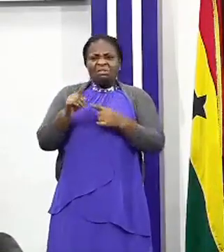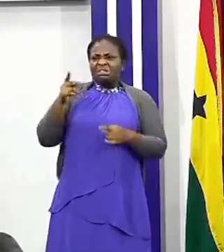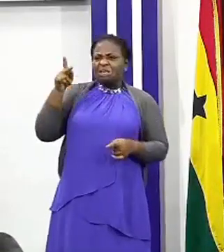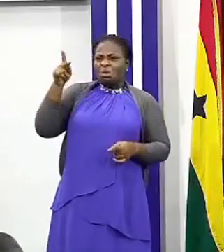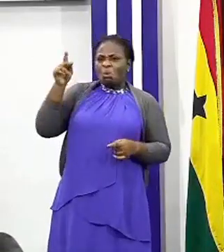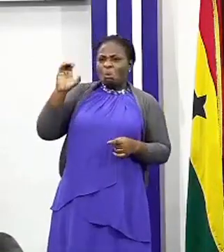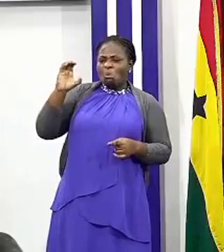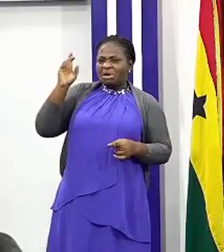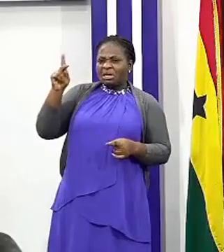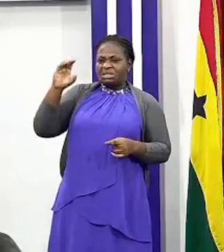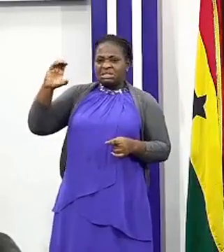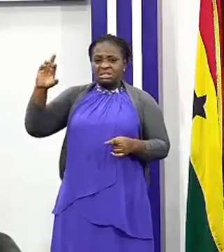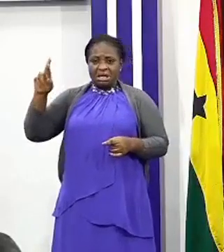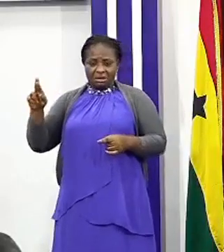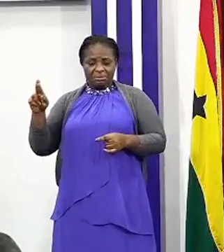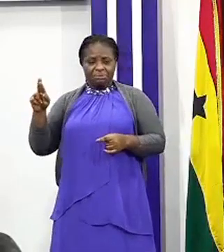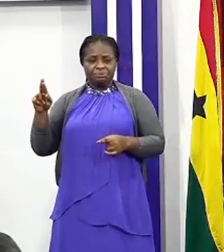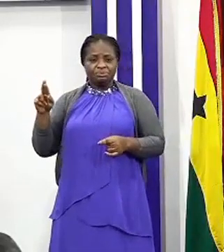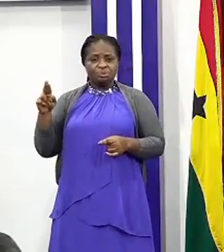Kumasi,